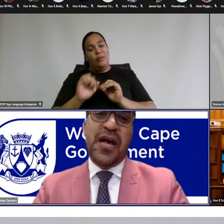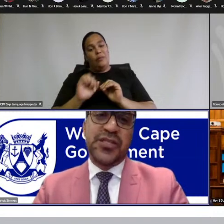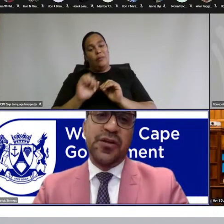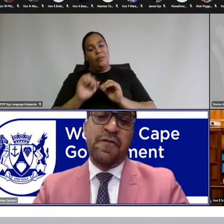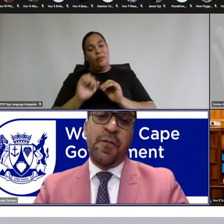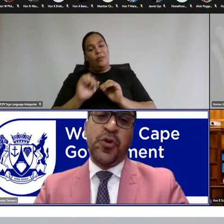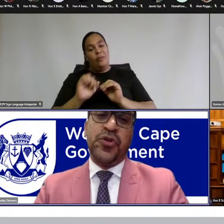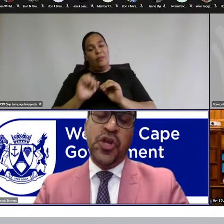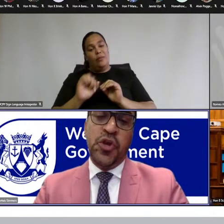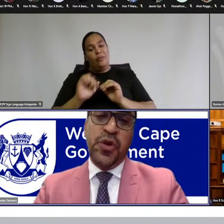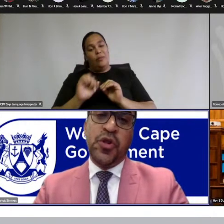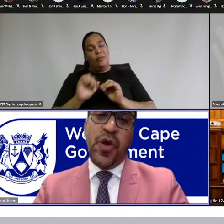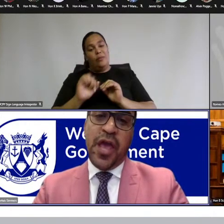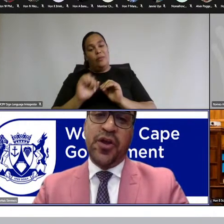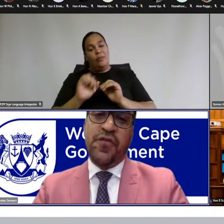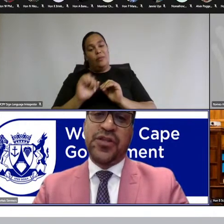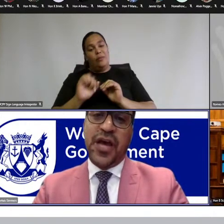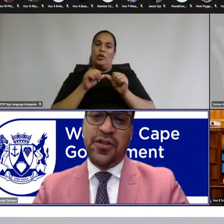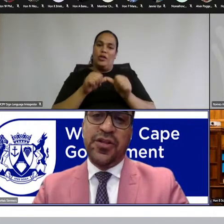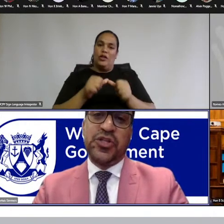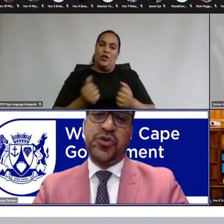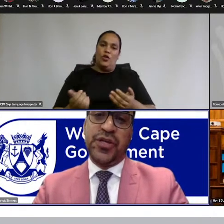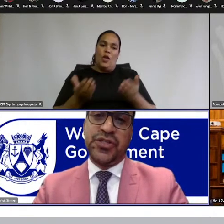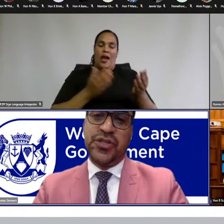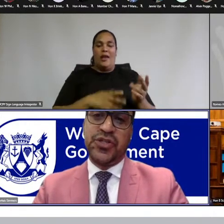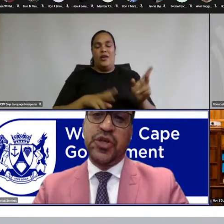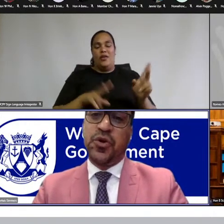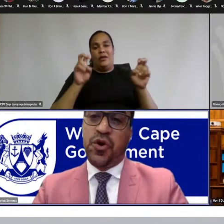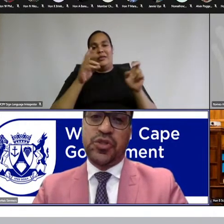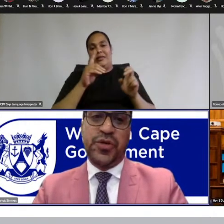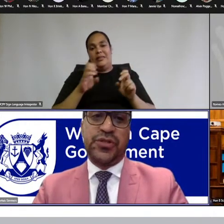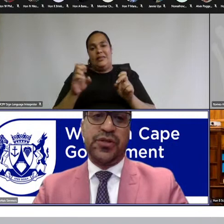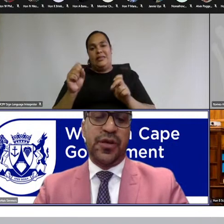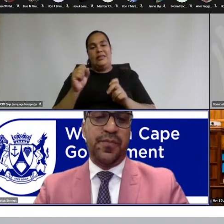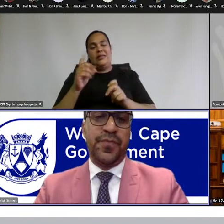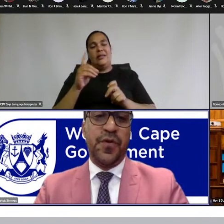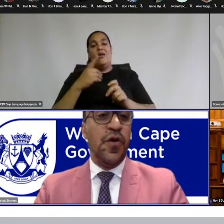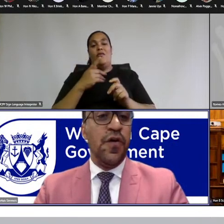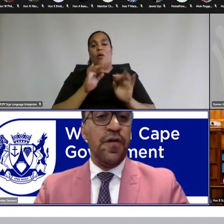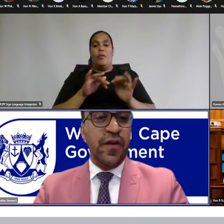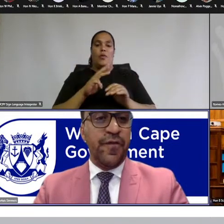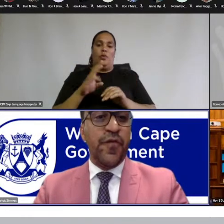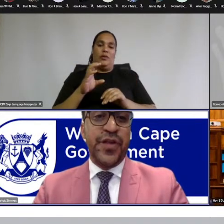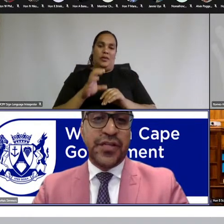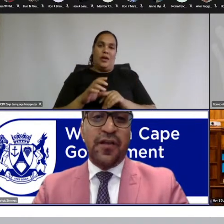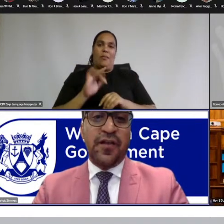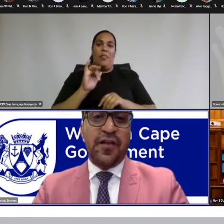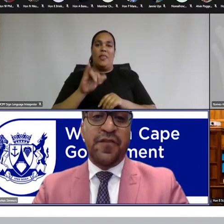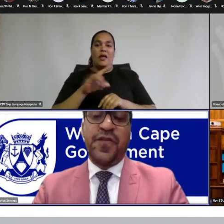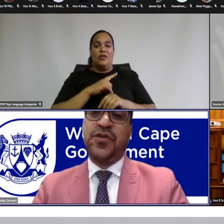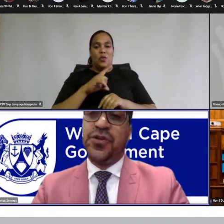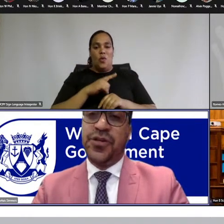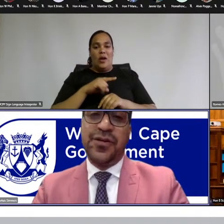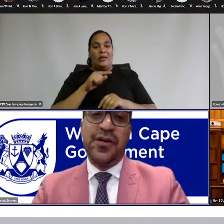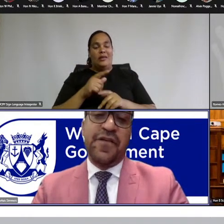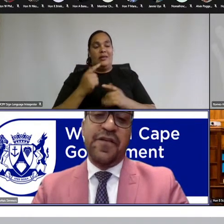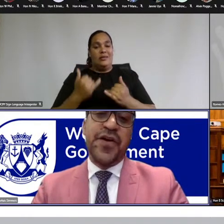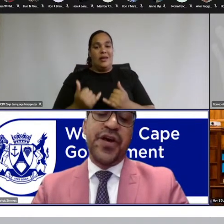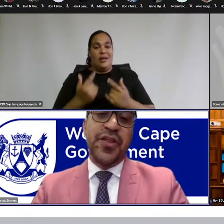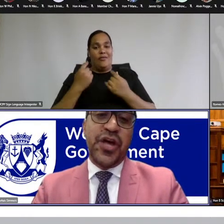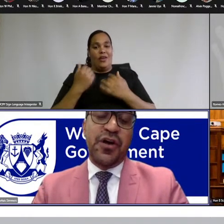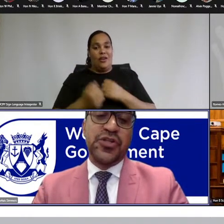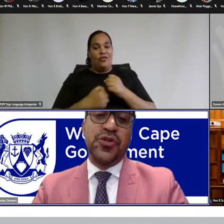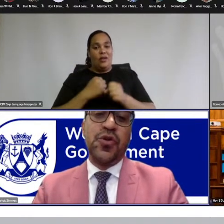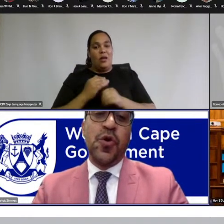not prevent us from continuing to hand over title deeds to residents across the Western Cape. Therefore, for this current financial year, a